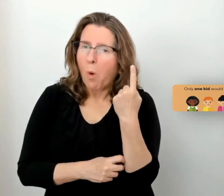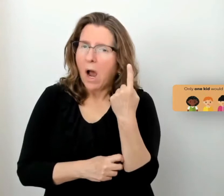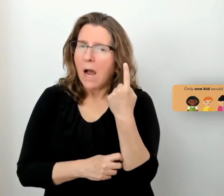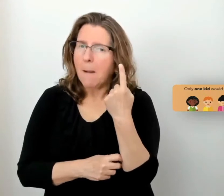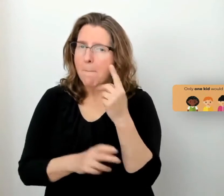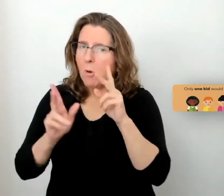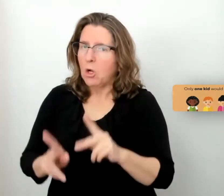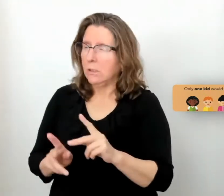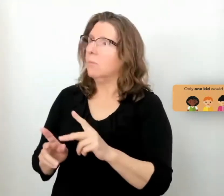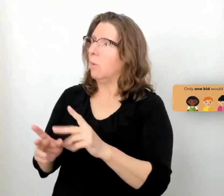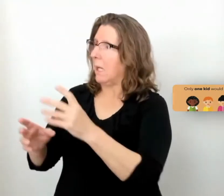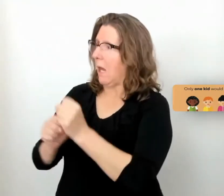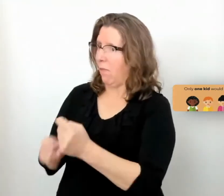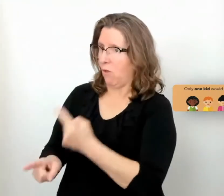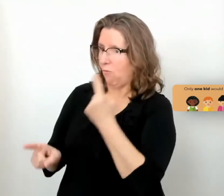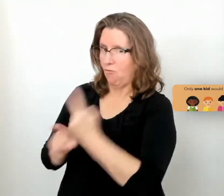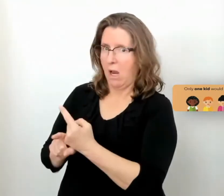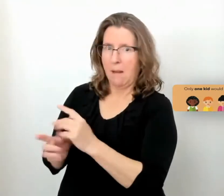When only one kid gets the right treatment,